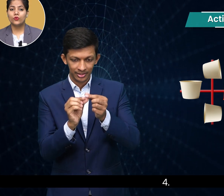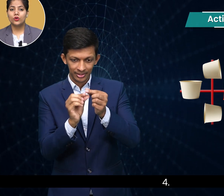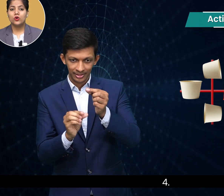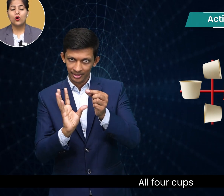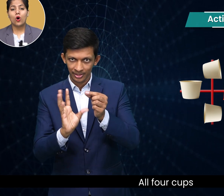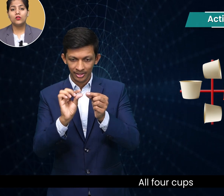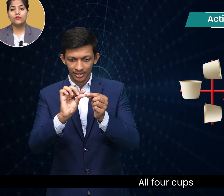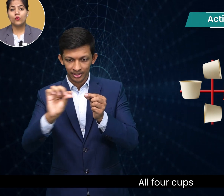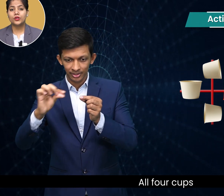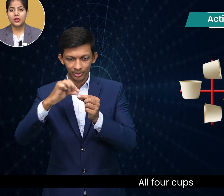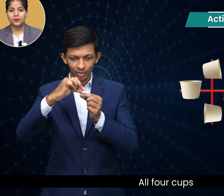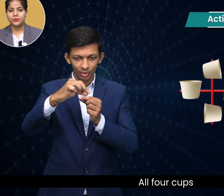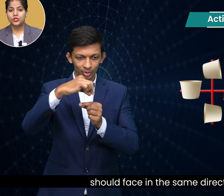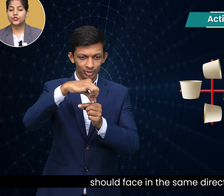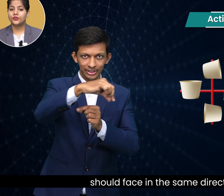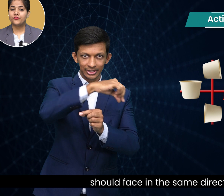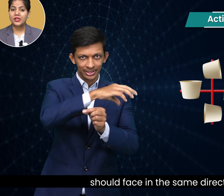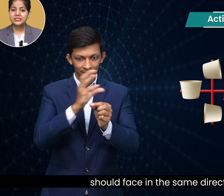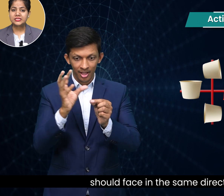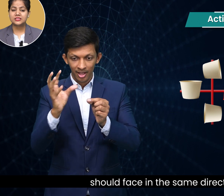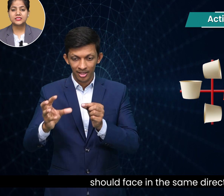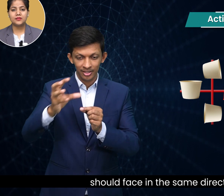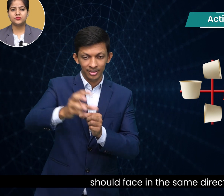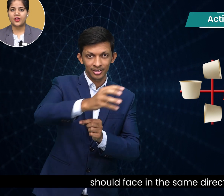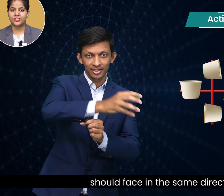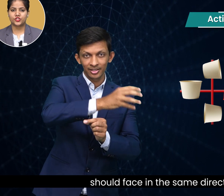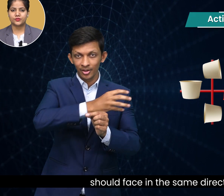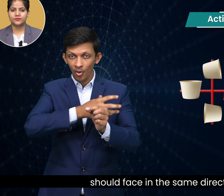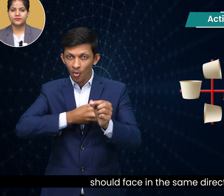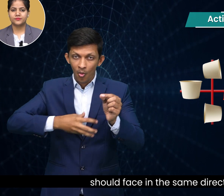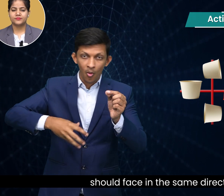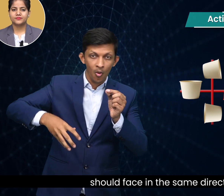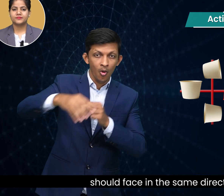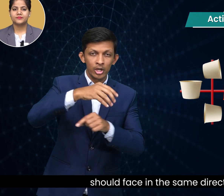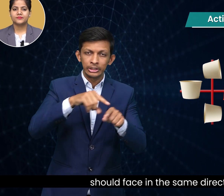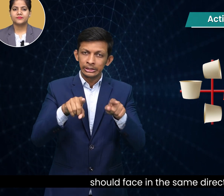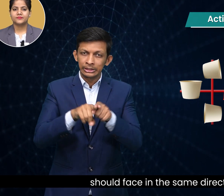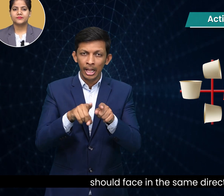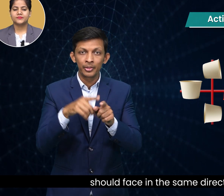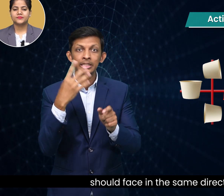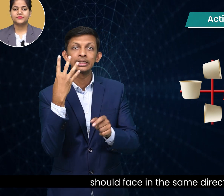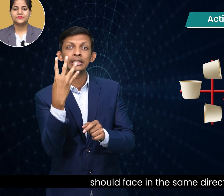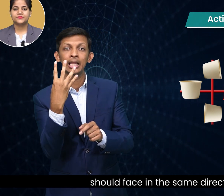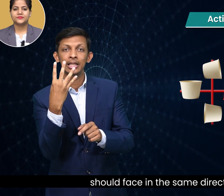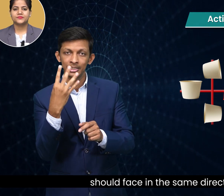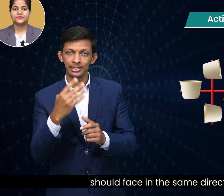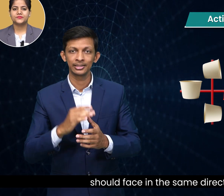Number 4. All 4 cups should face in the same direction.